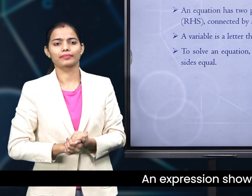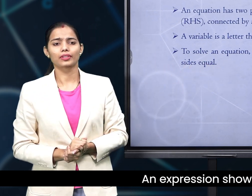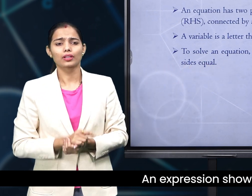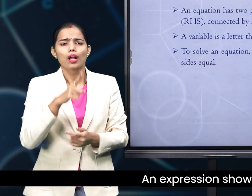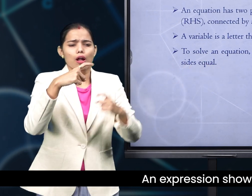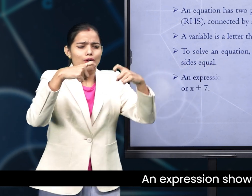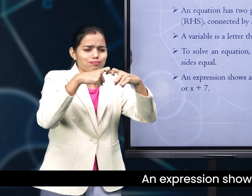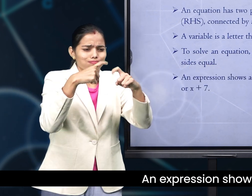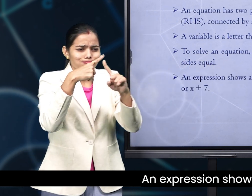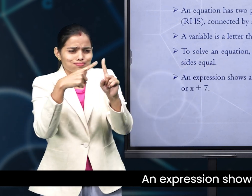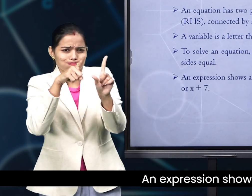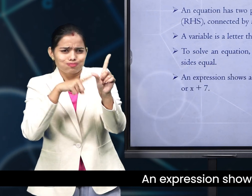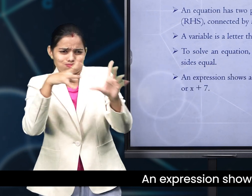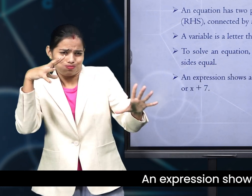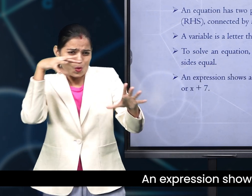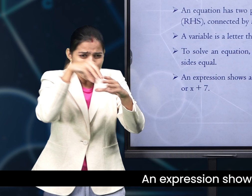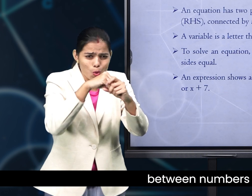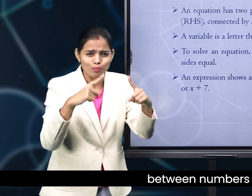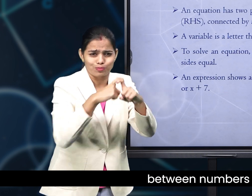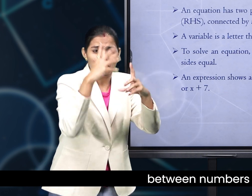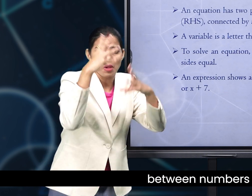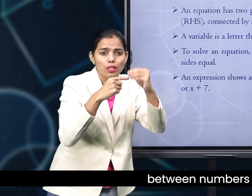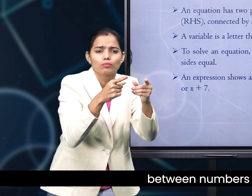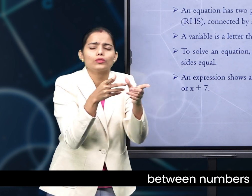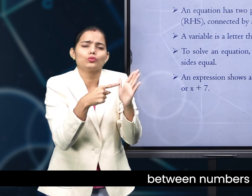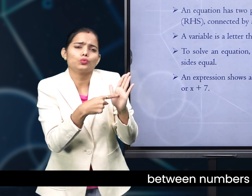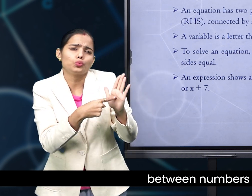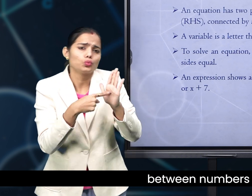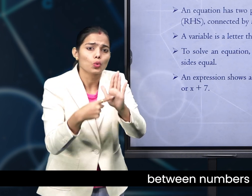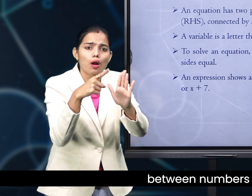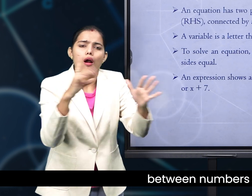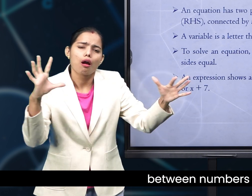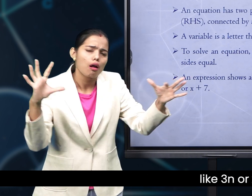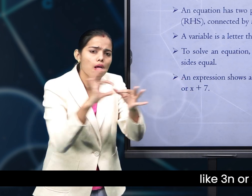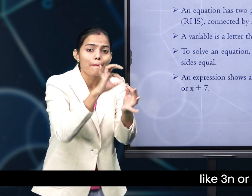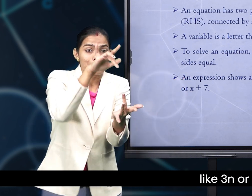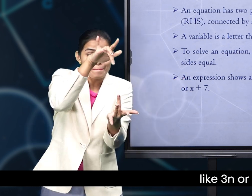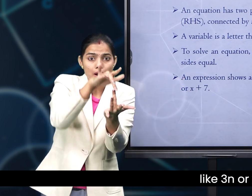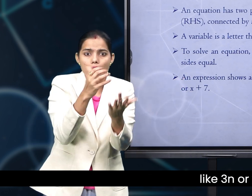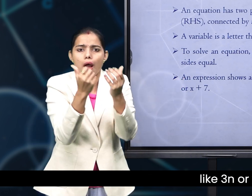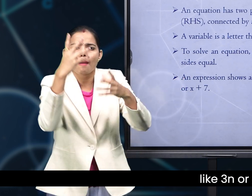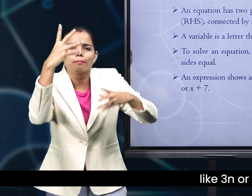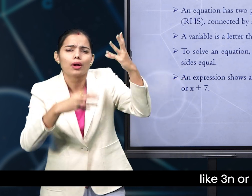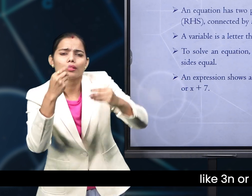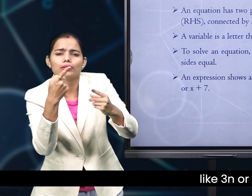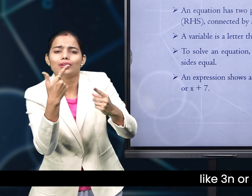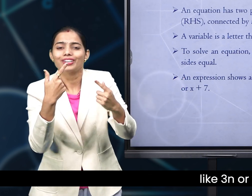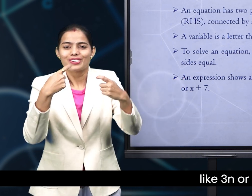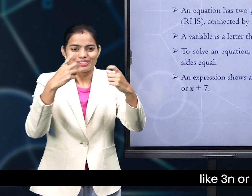An expression shows a relationship between numbers and variables like 3n or